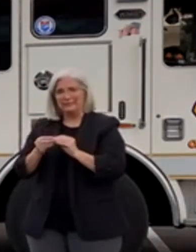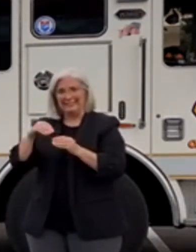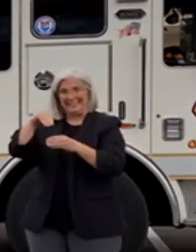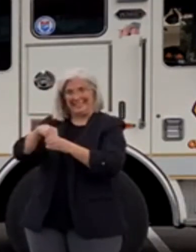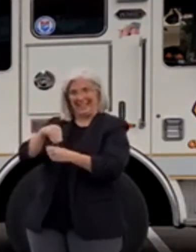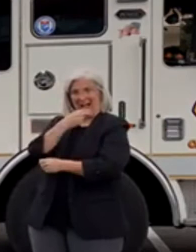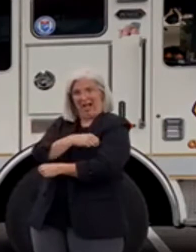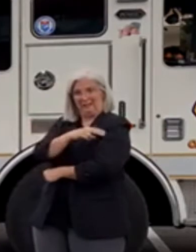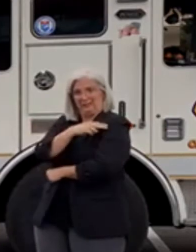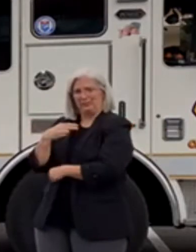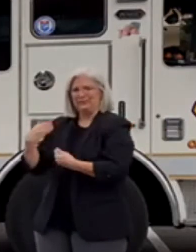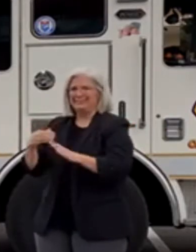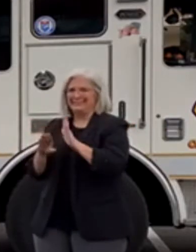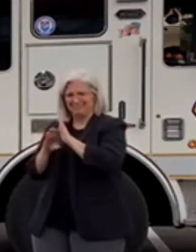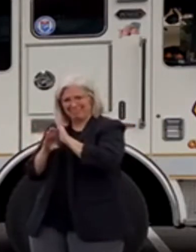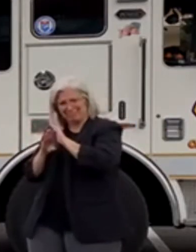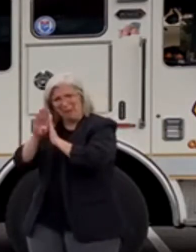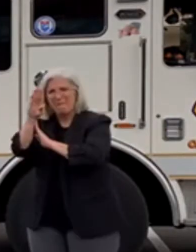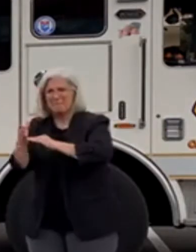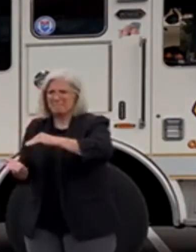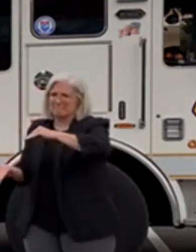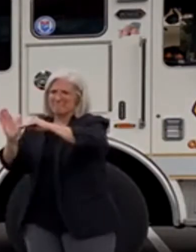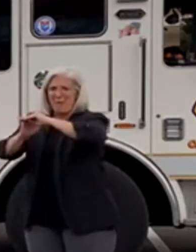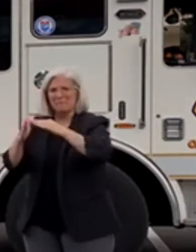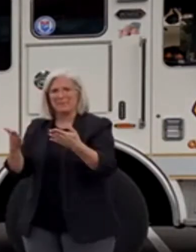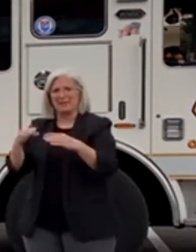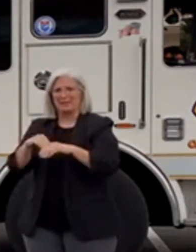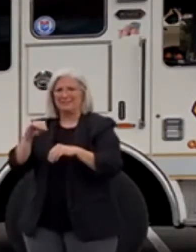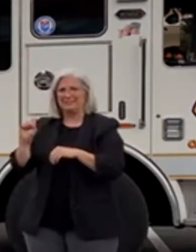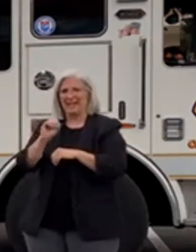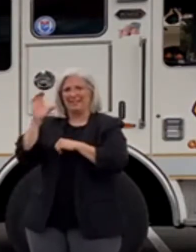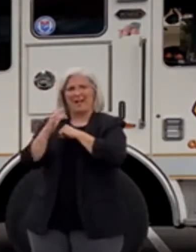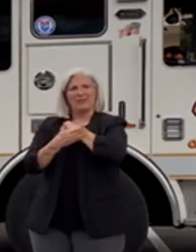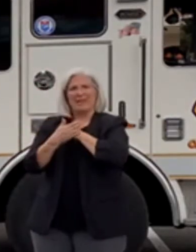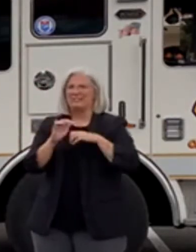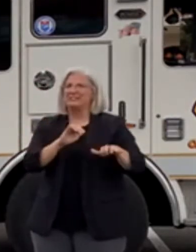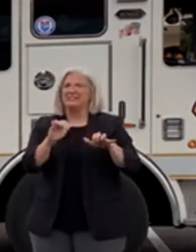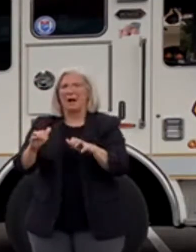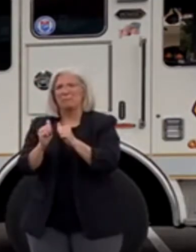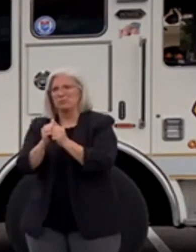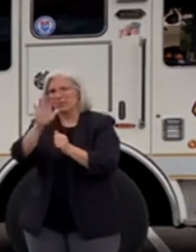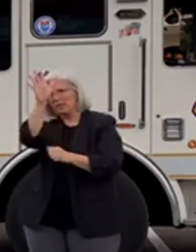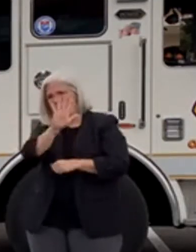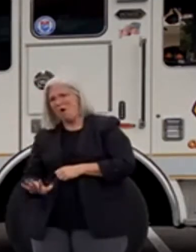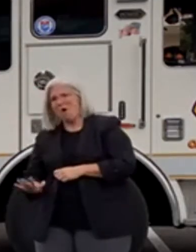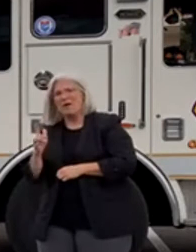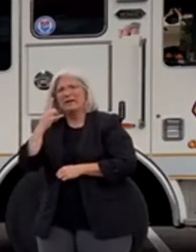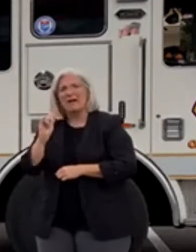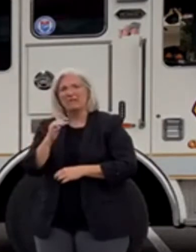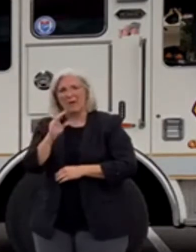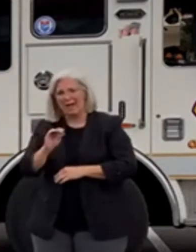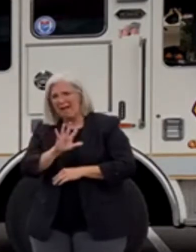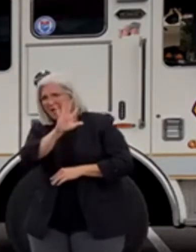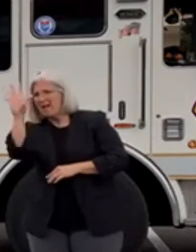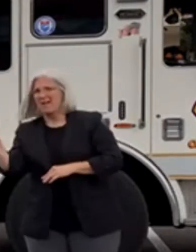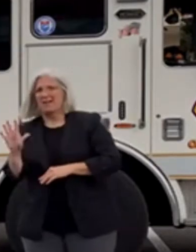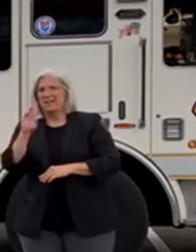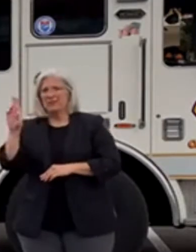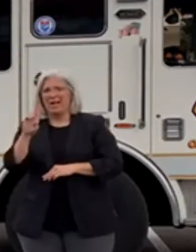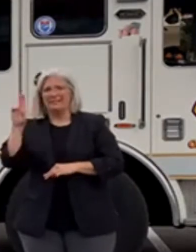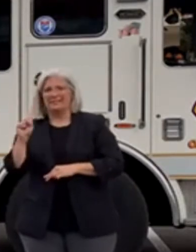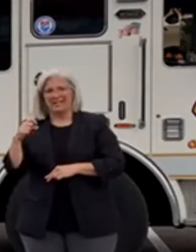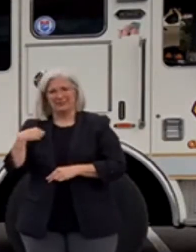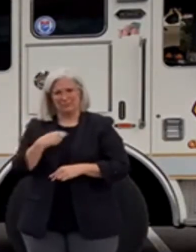Clara County, just as they are elsewhere in California and across the nation. But we're very concerned about what is